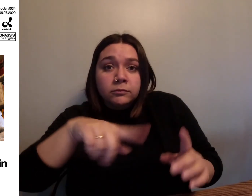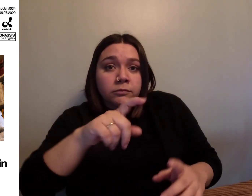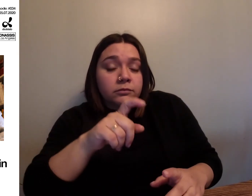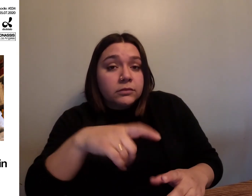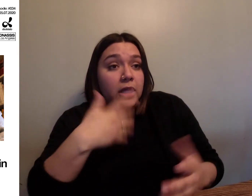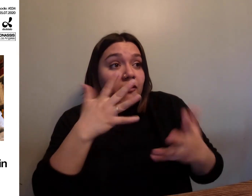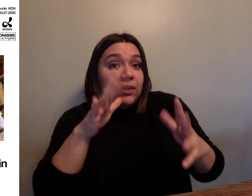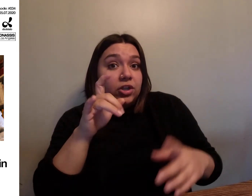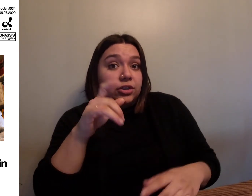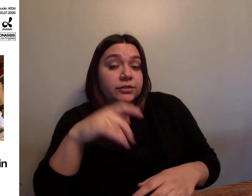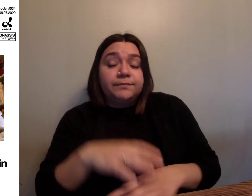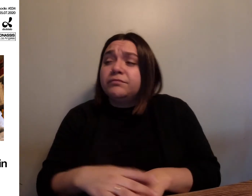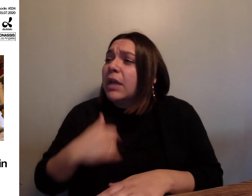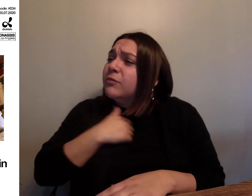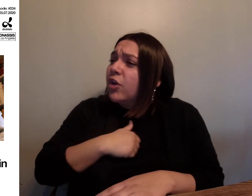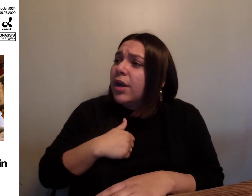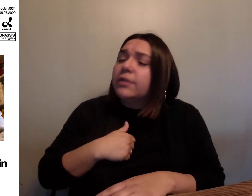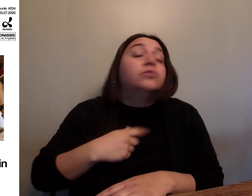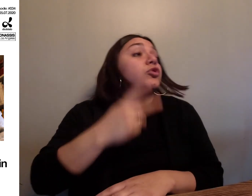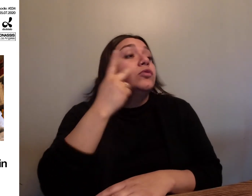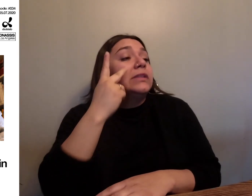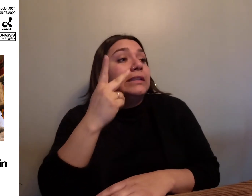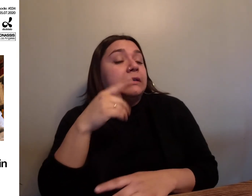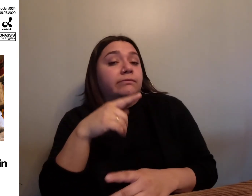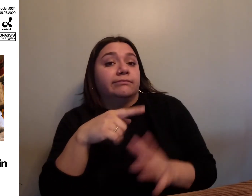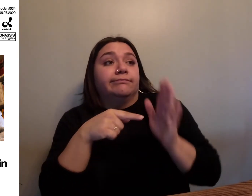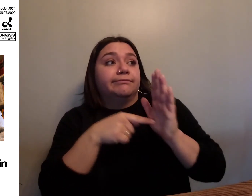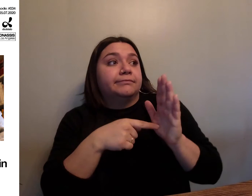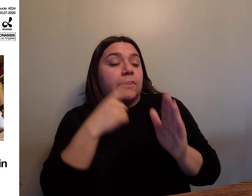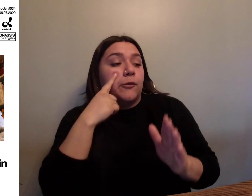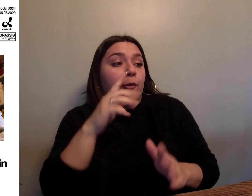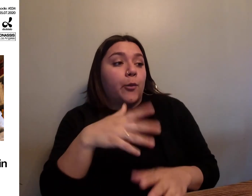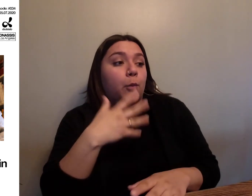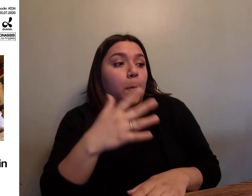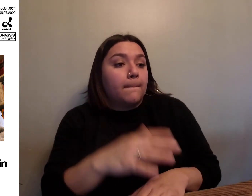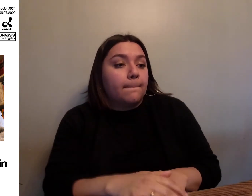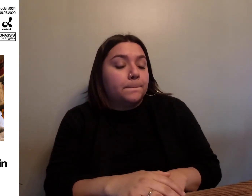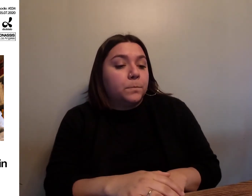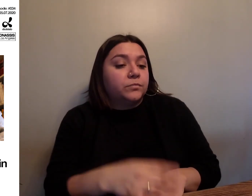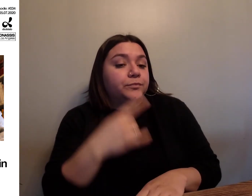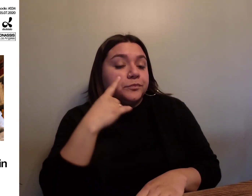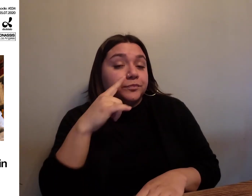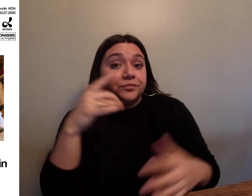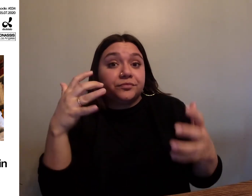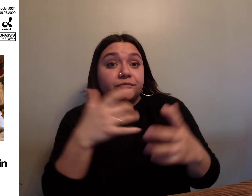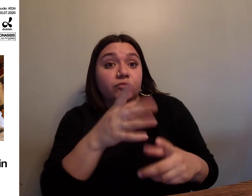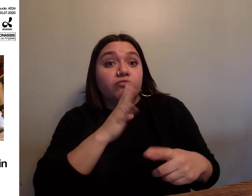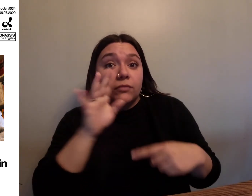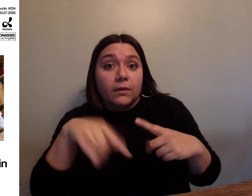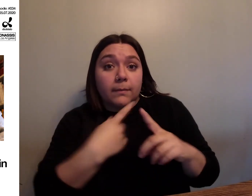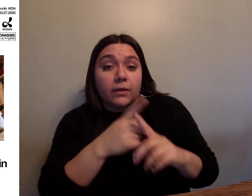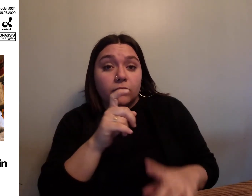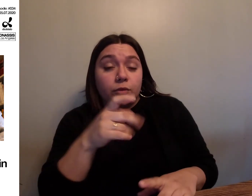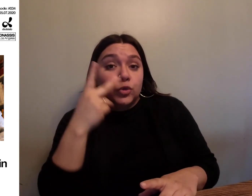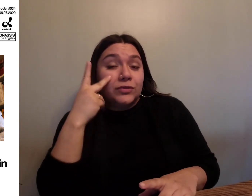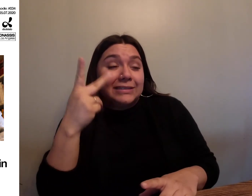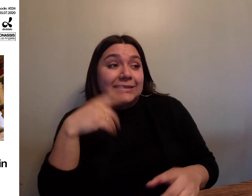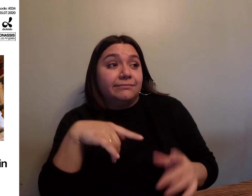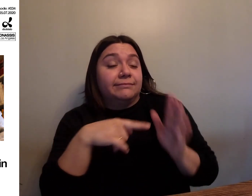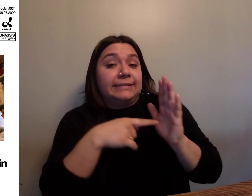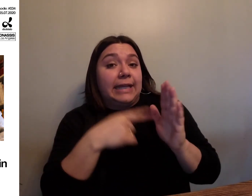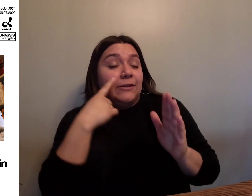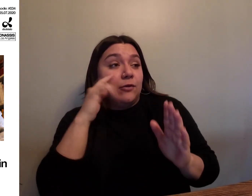them already? I'm sorry? Do you see signs of the fear you're talking about? Do you